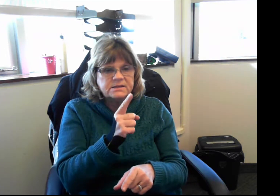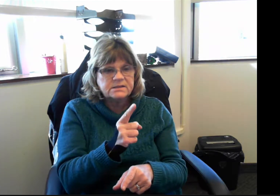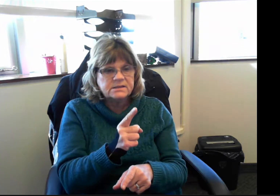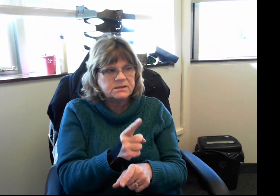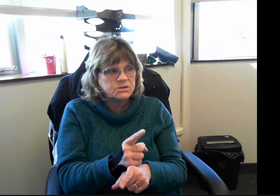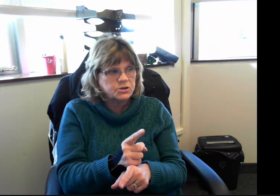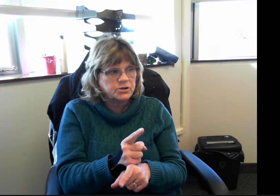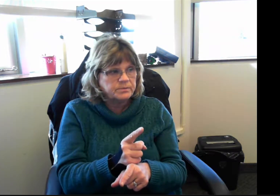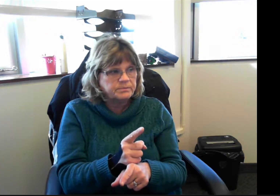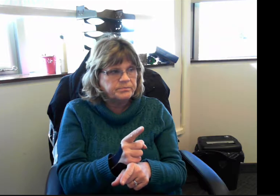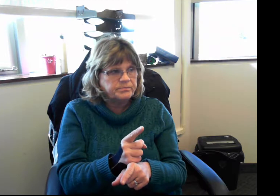sister,